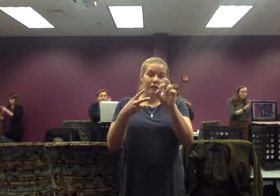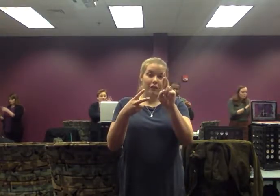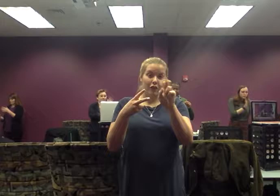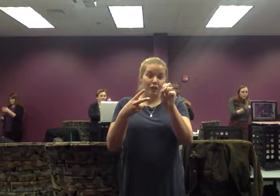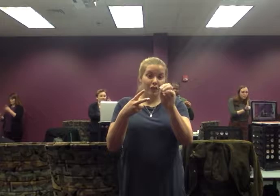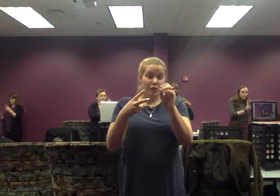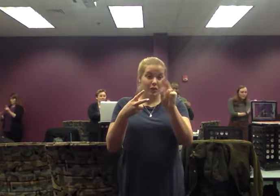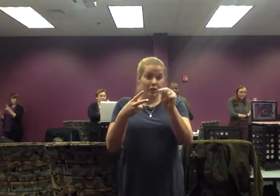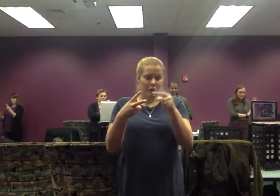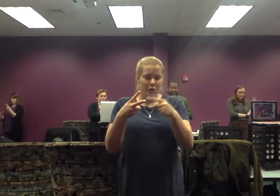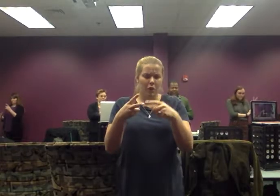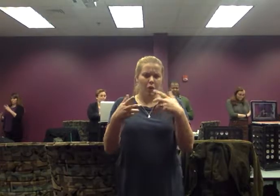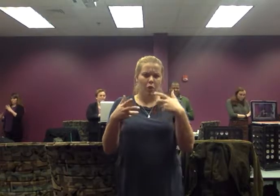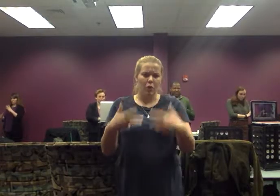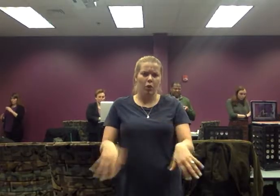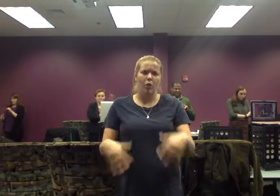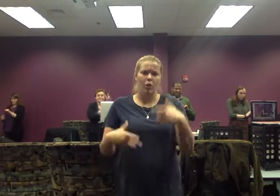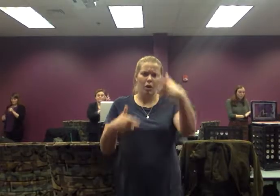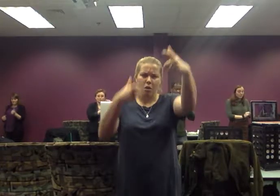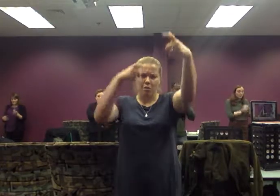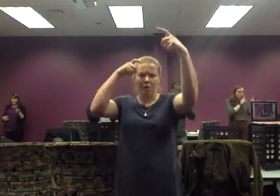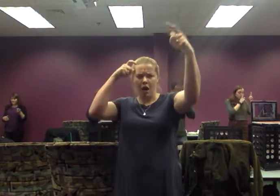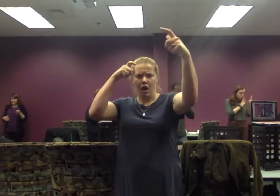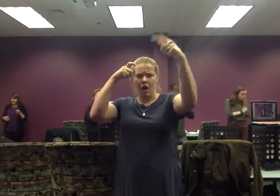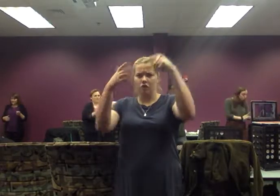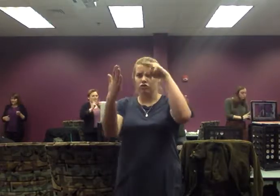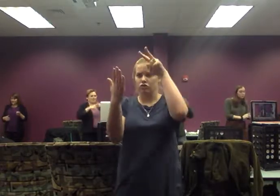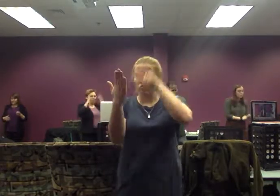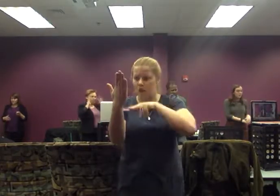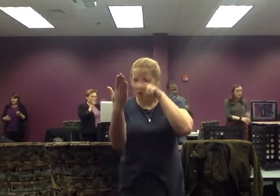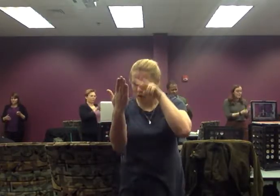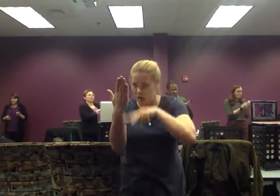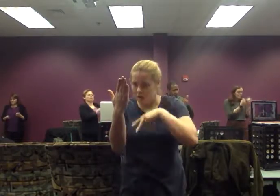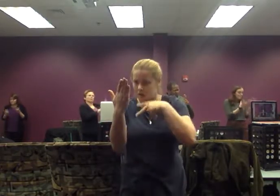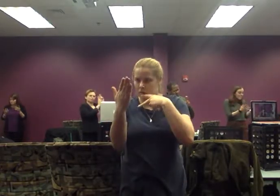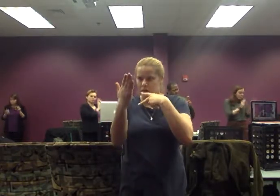widely read, highly respected, and very humane.